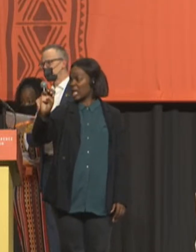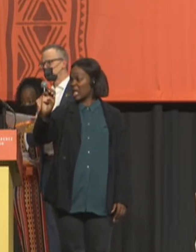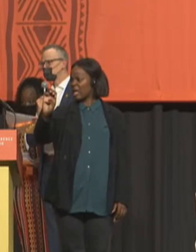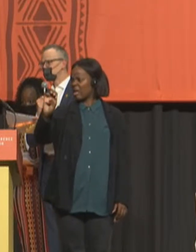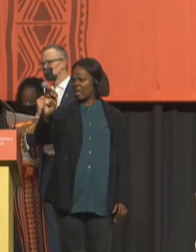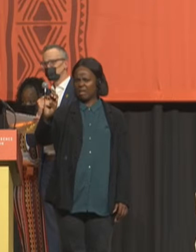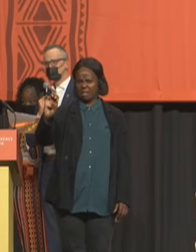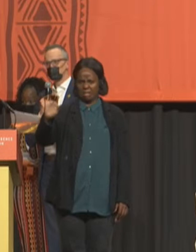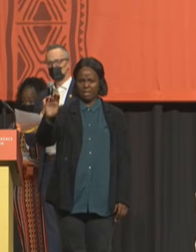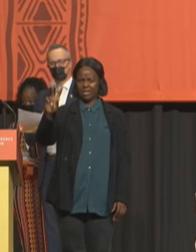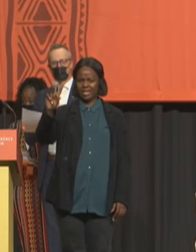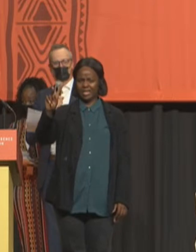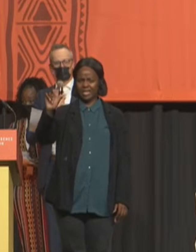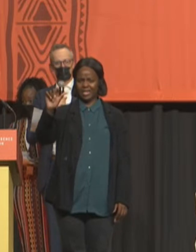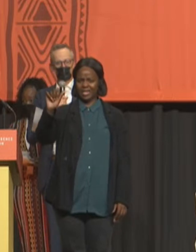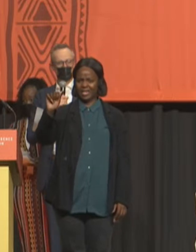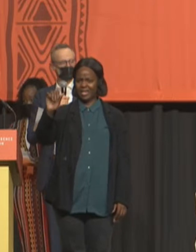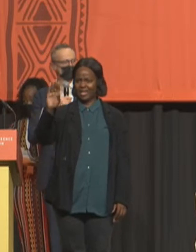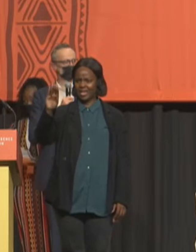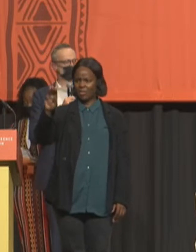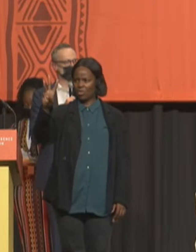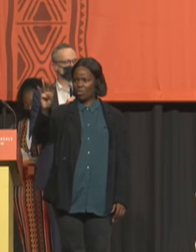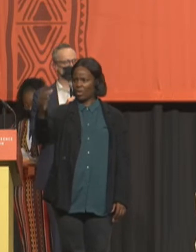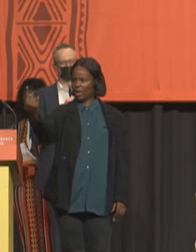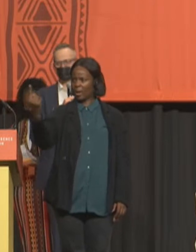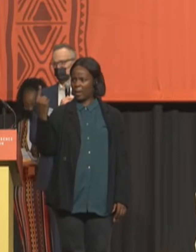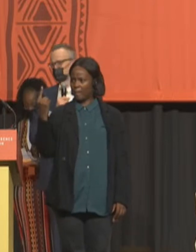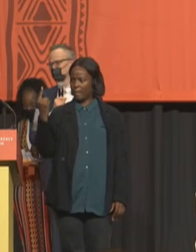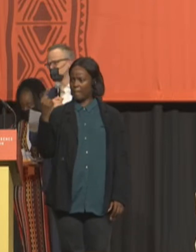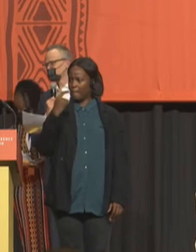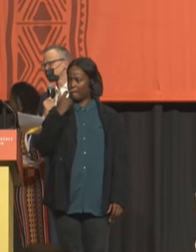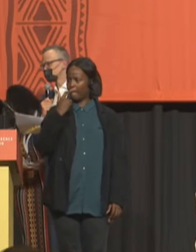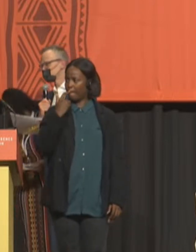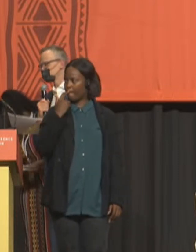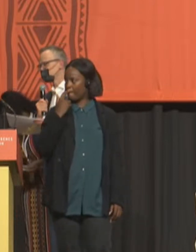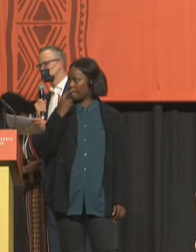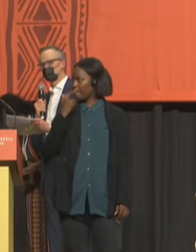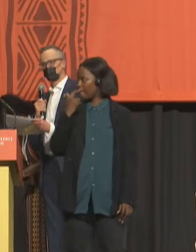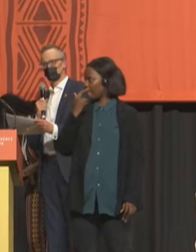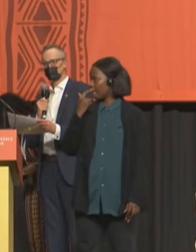Kawe, could you please come to us?